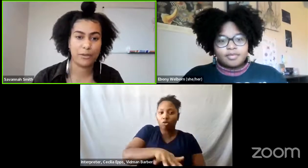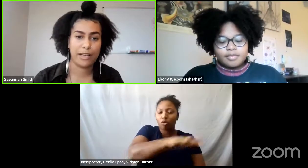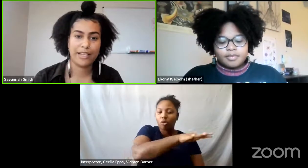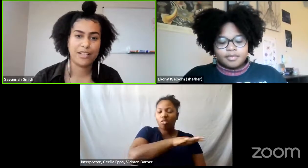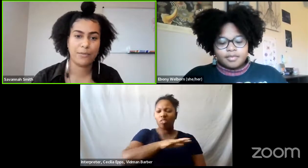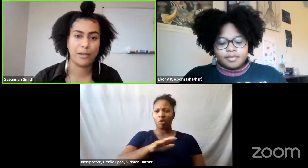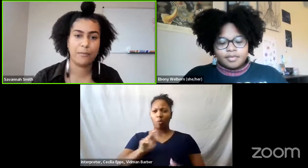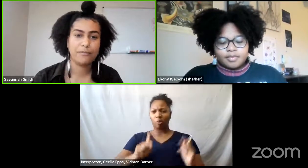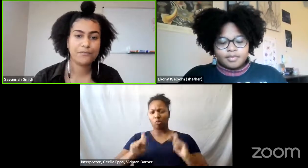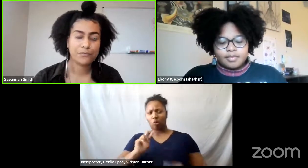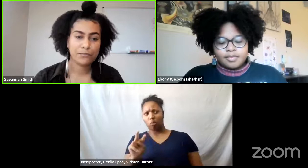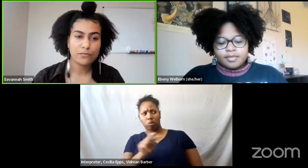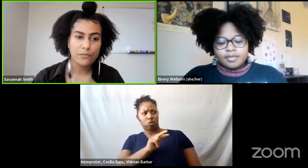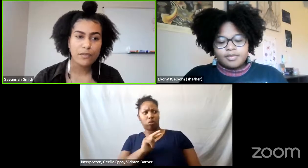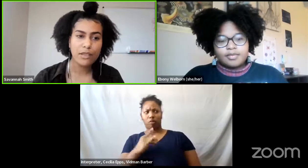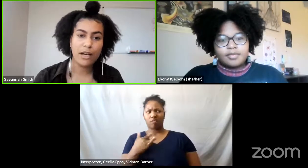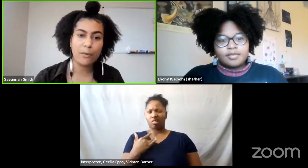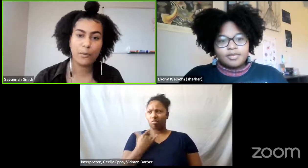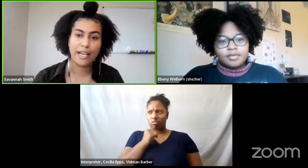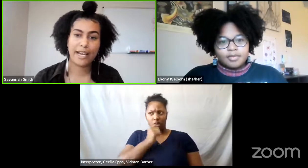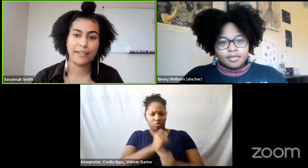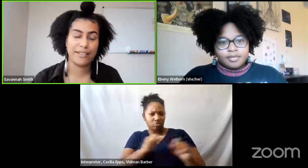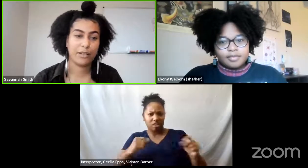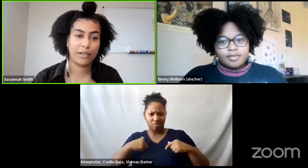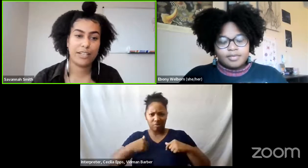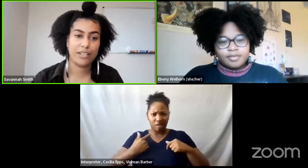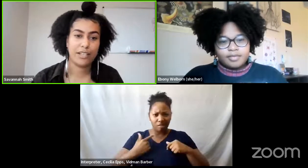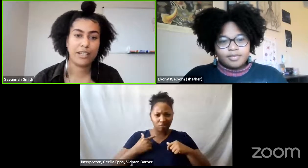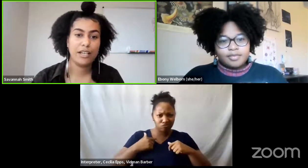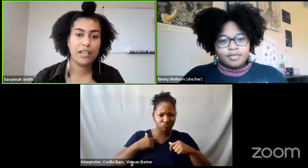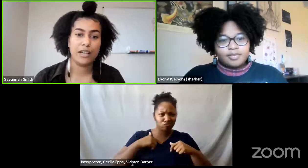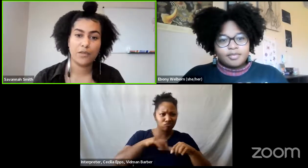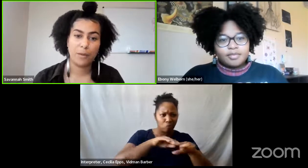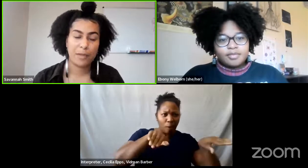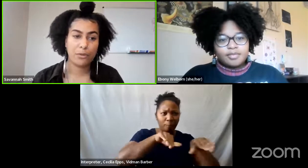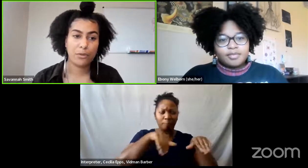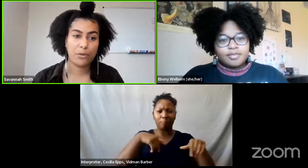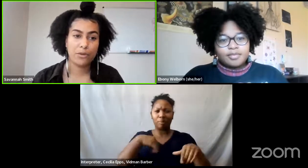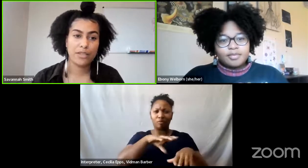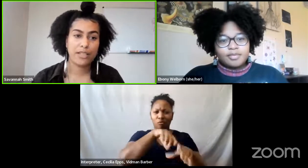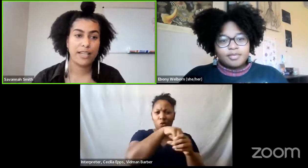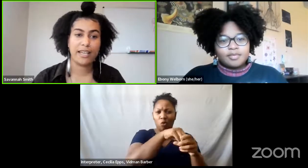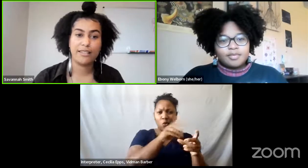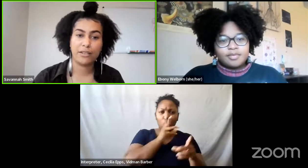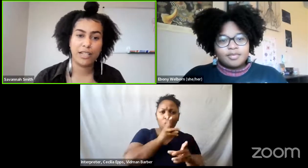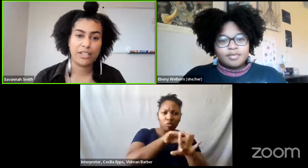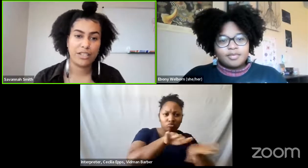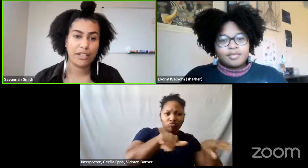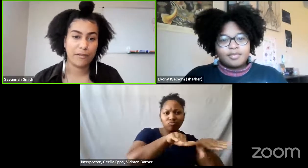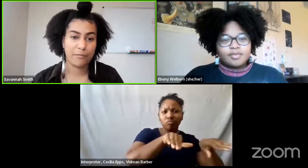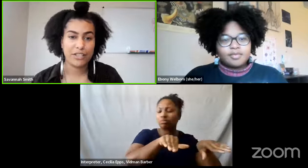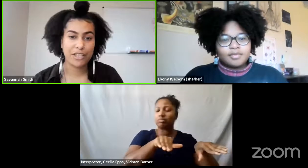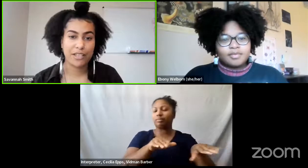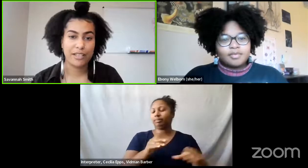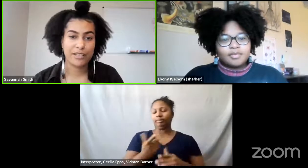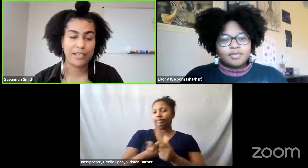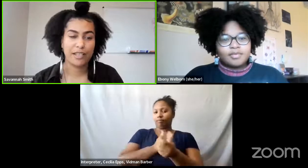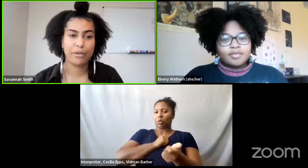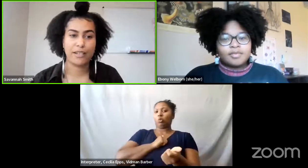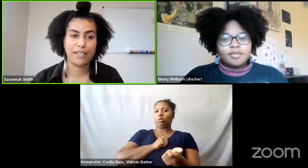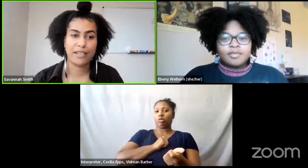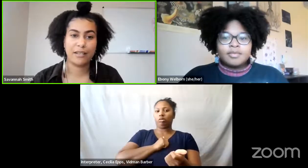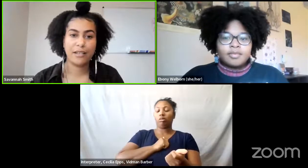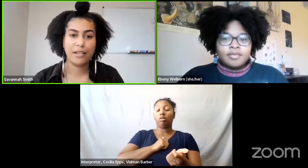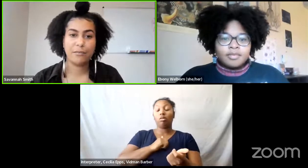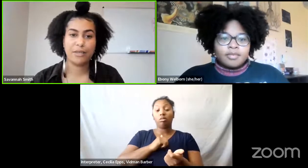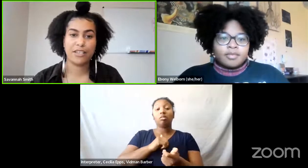to recreate and swim. We had the segregation of swimming pools and segregation of beaches that